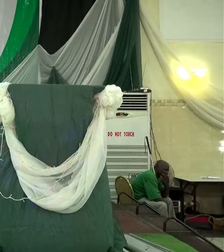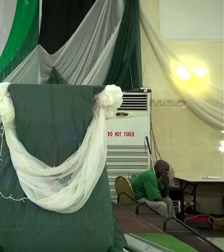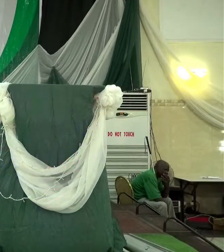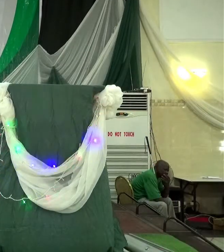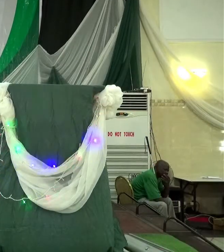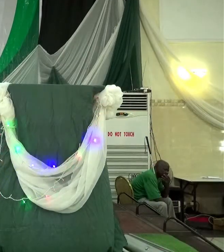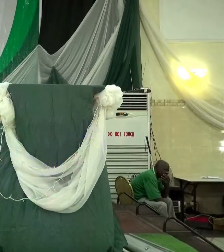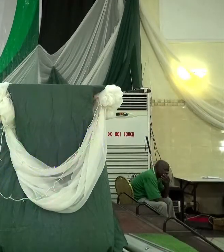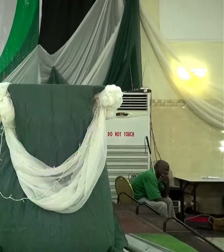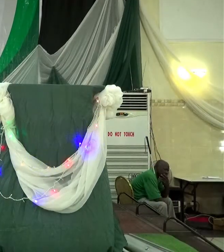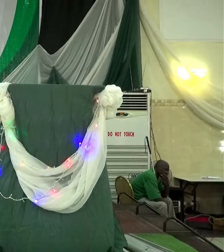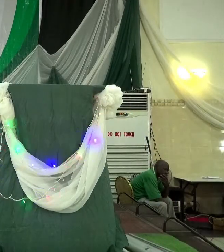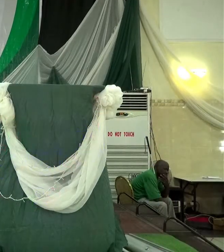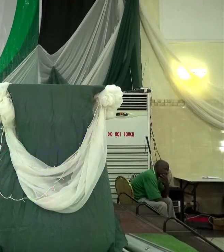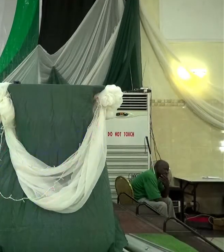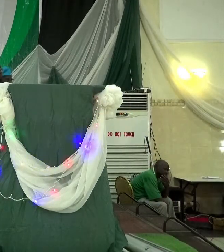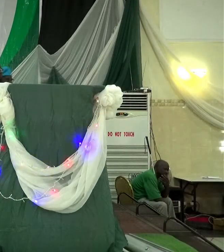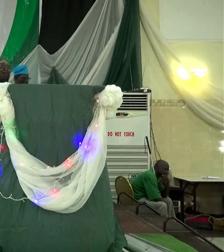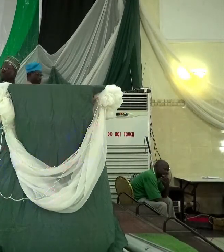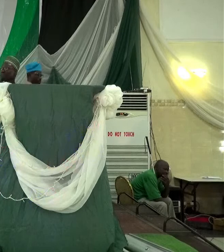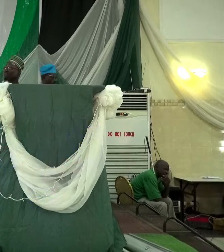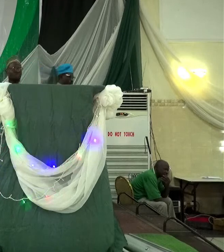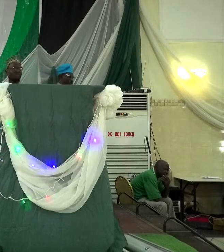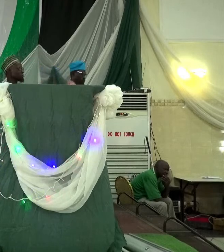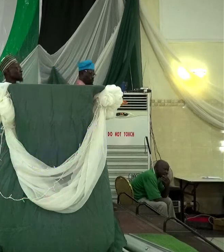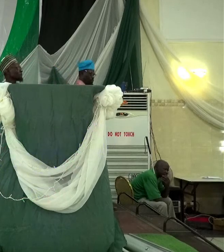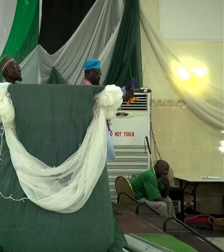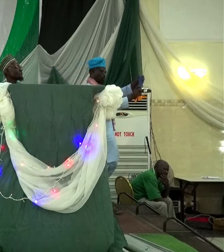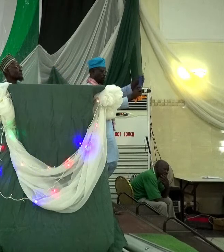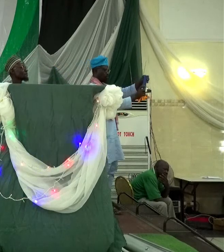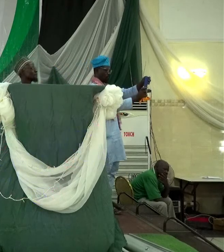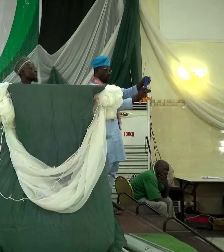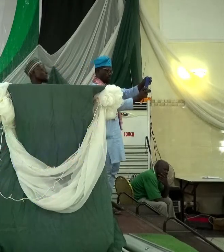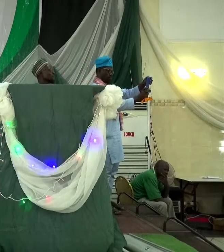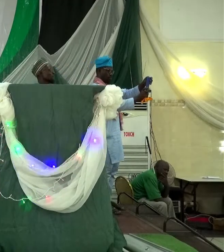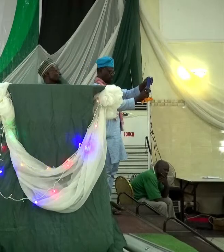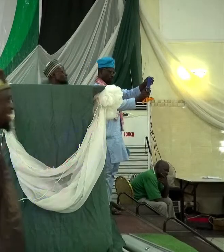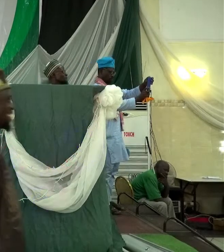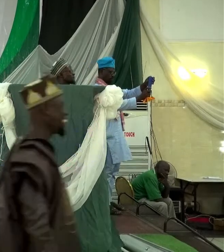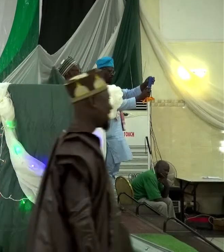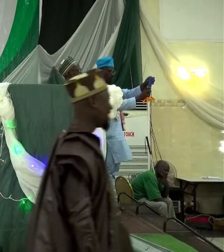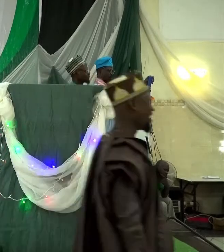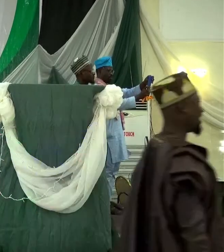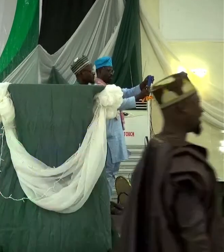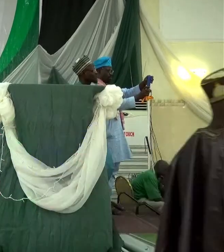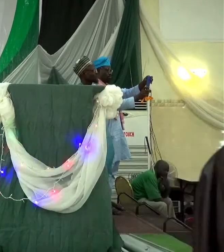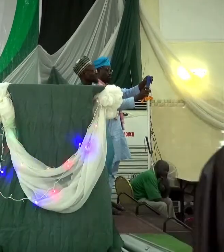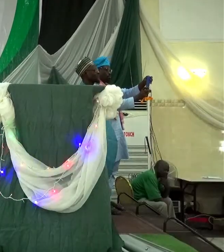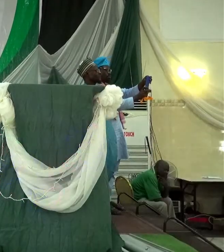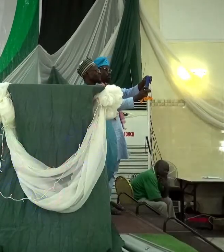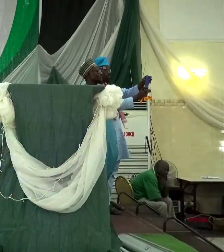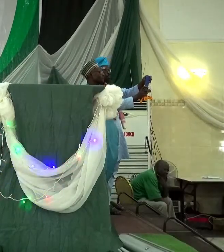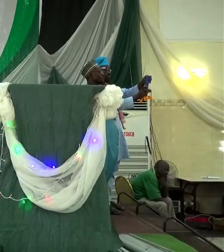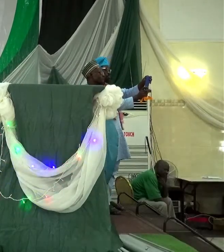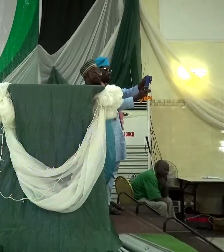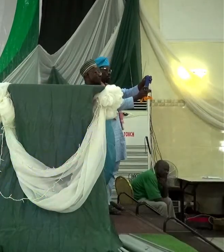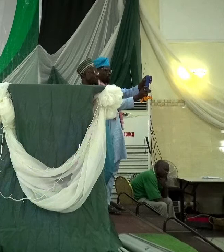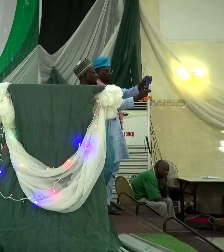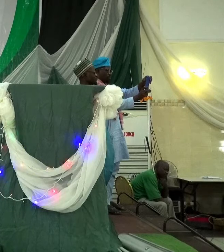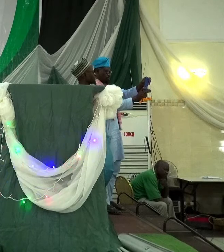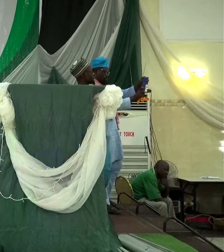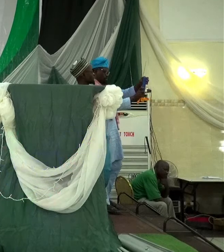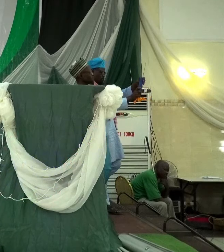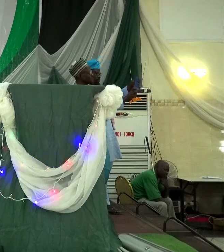intansurullah yansuruku ipinle Oyo eje ka fikun lukun lori ifese rile idagbasoke ati aluyo orilede wa